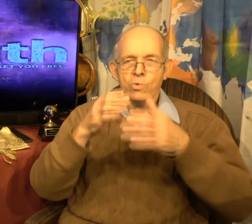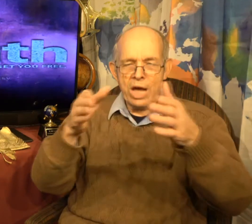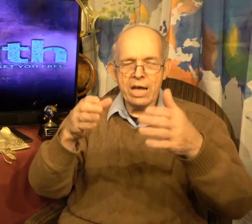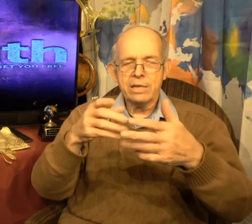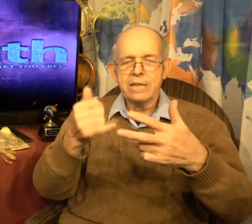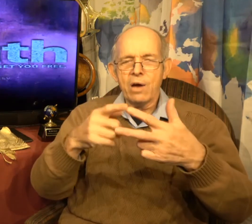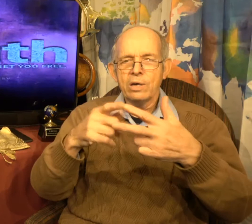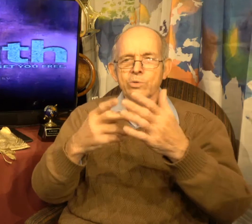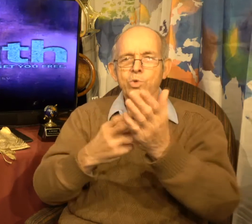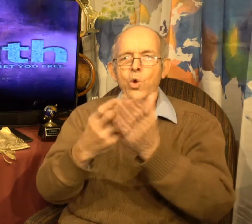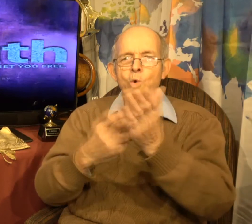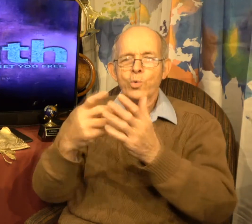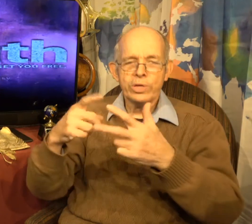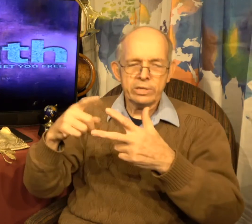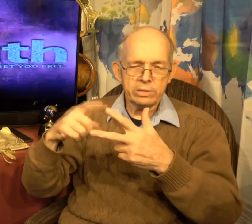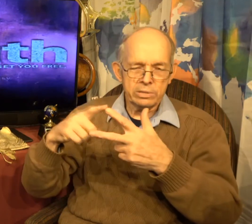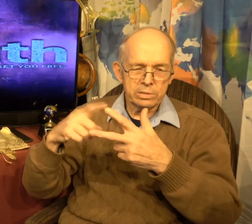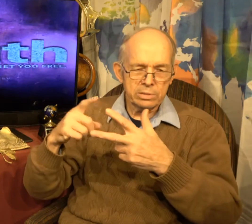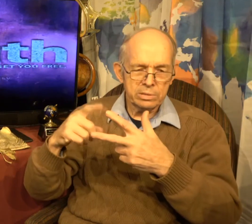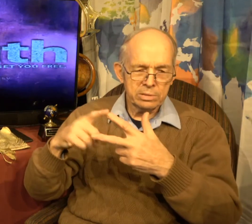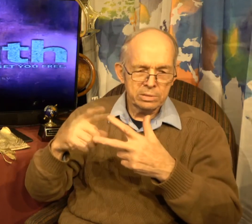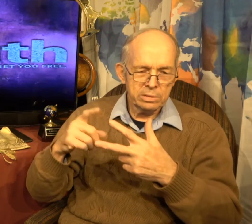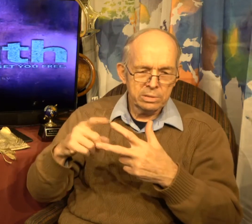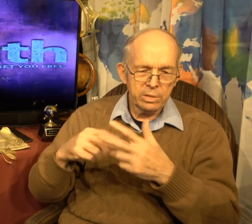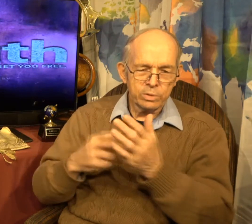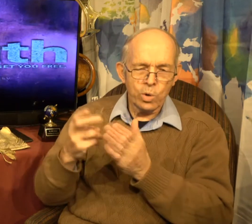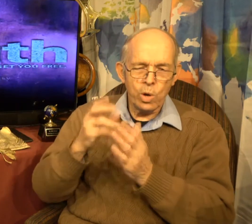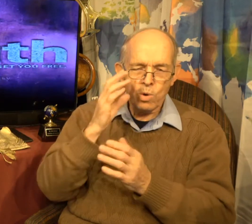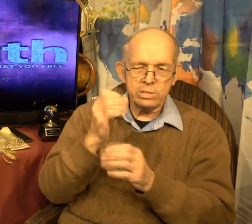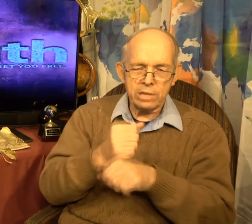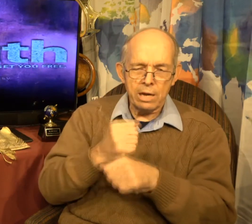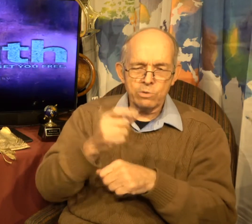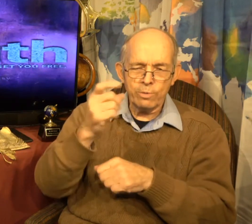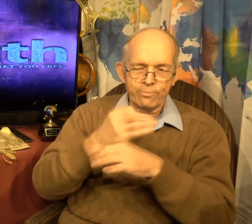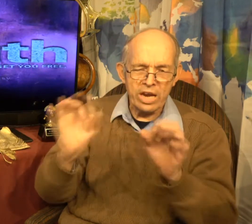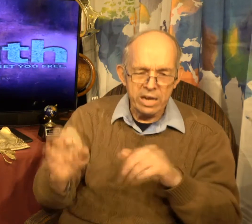Lay the truth. The truth will set me free.